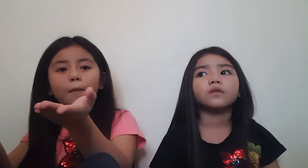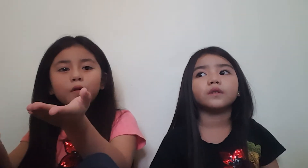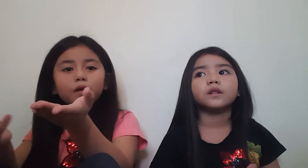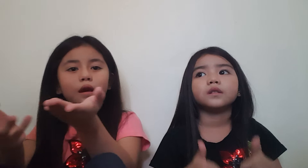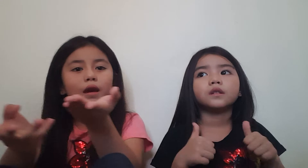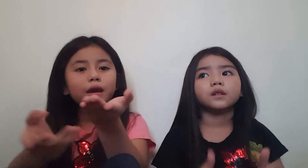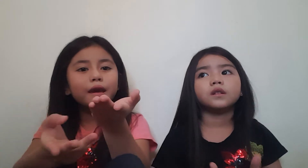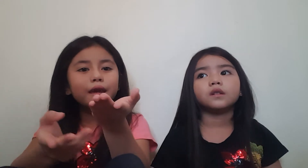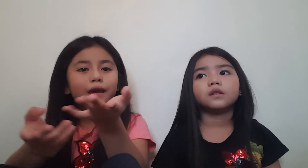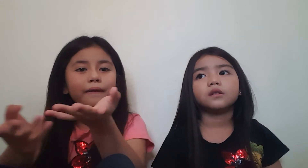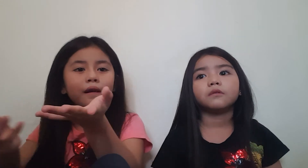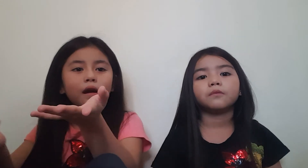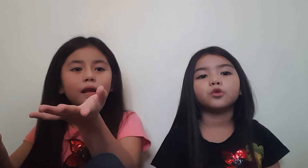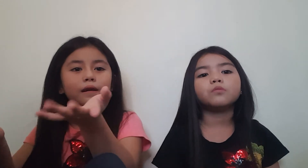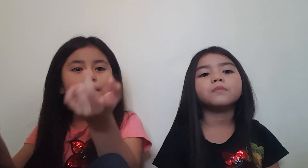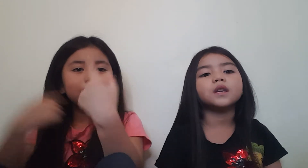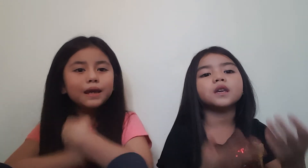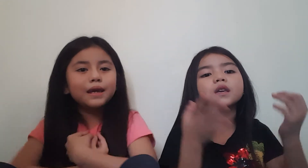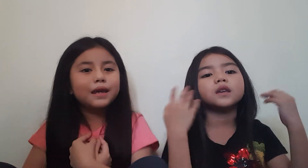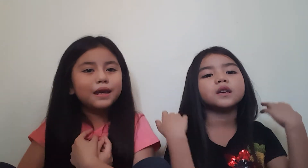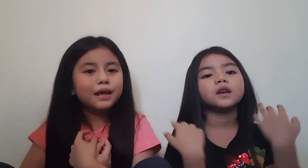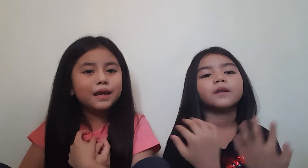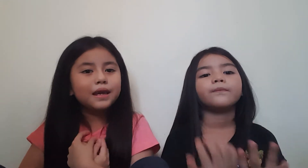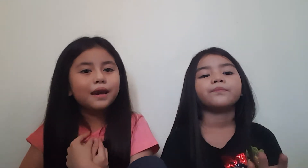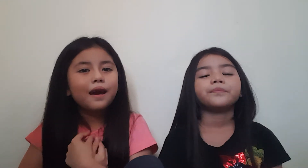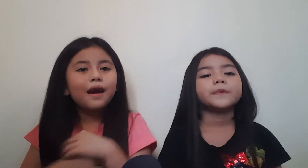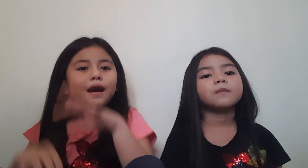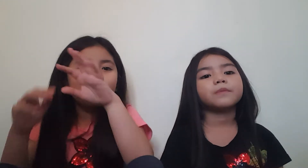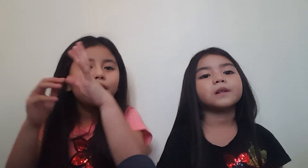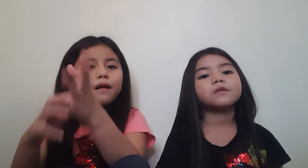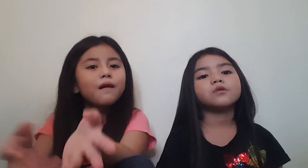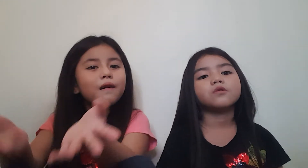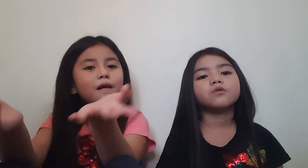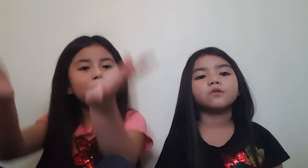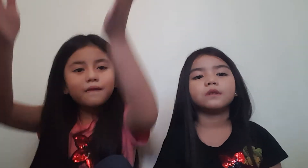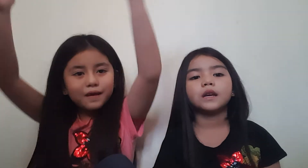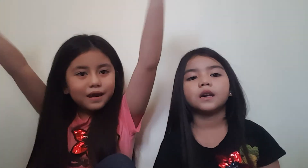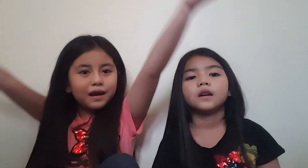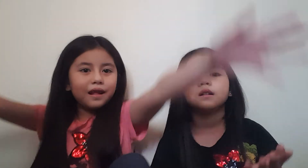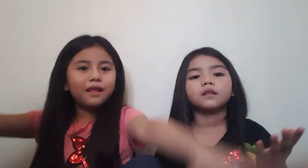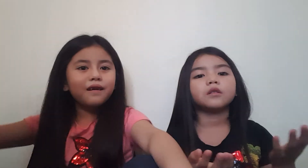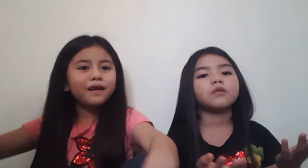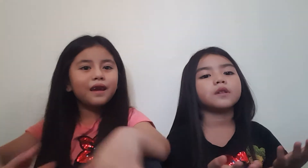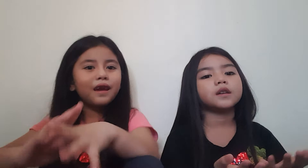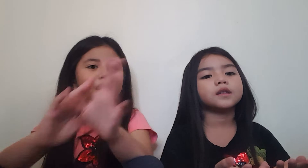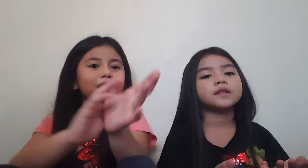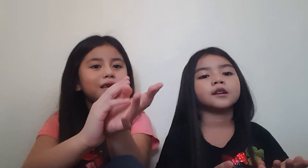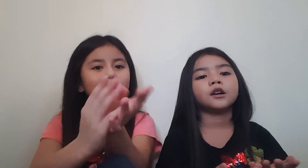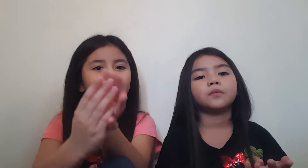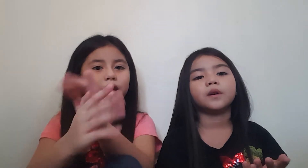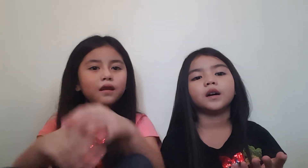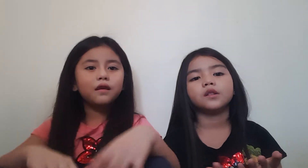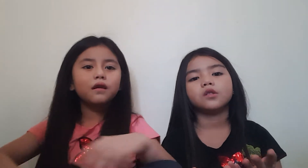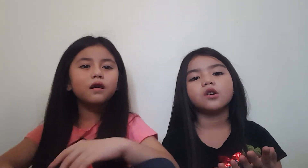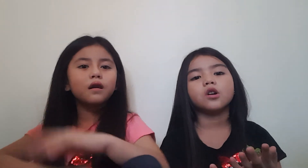you give To me I'm glowing inside I'm inside With your